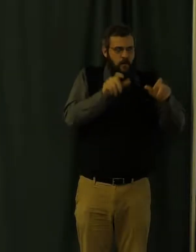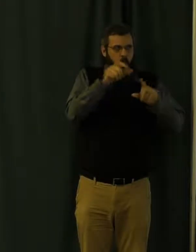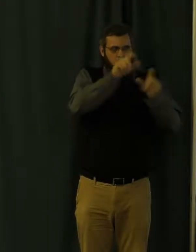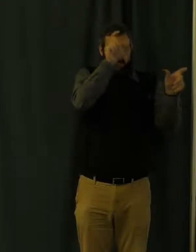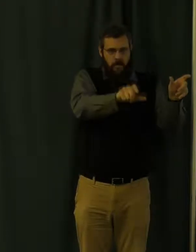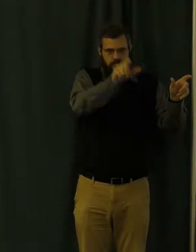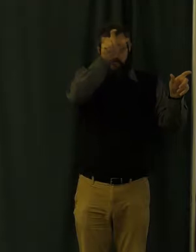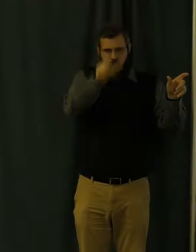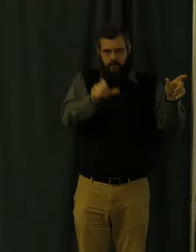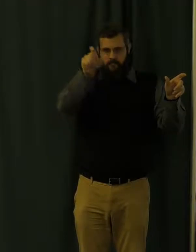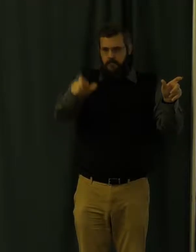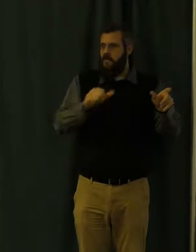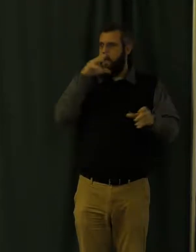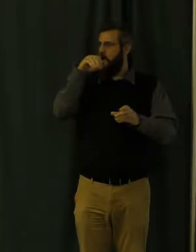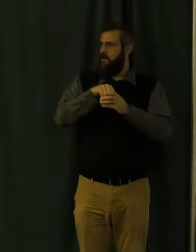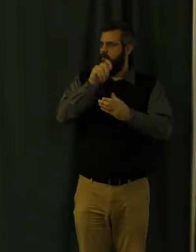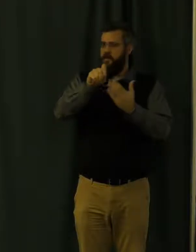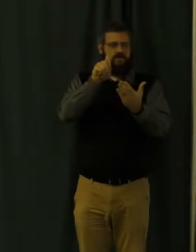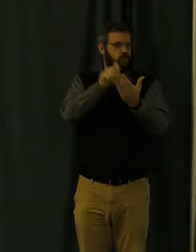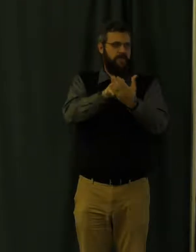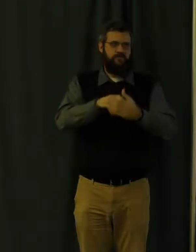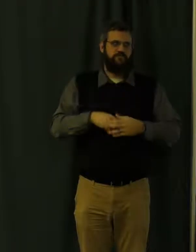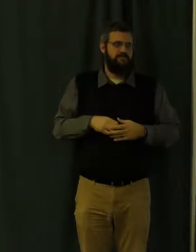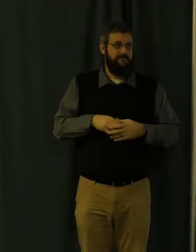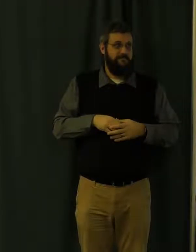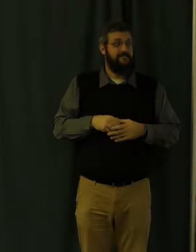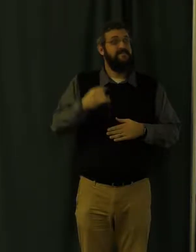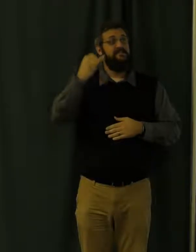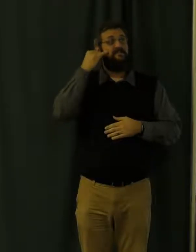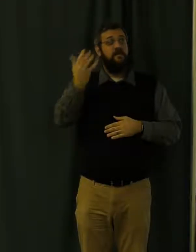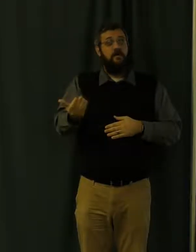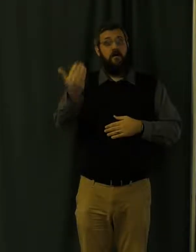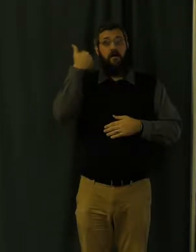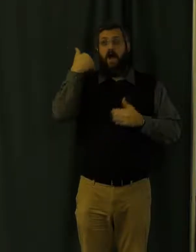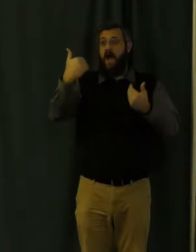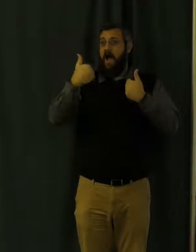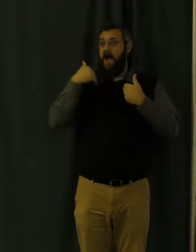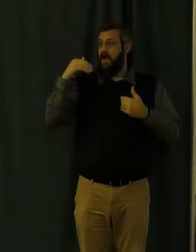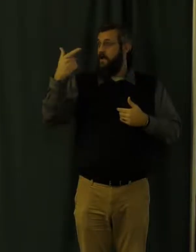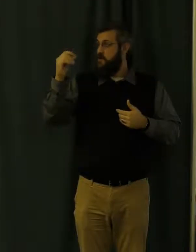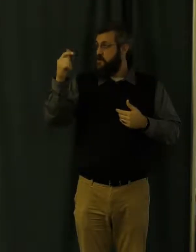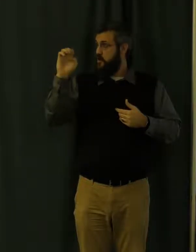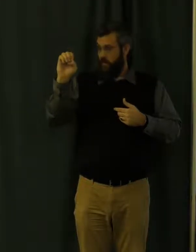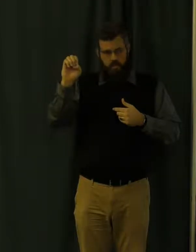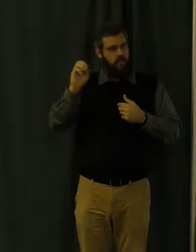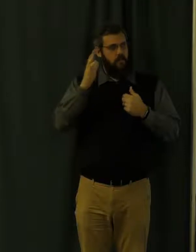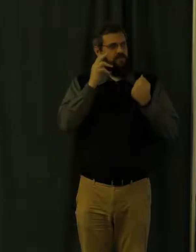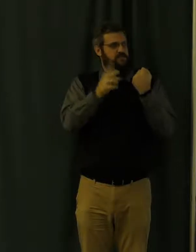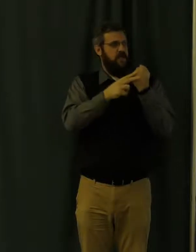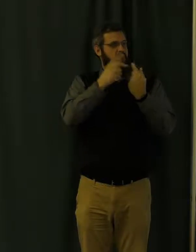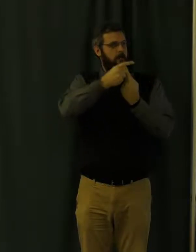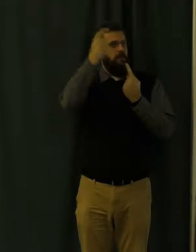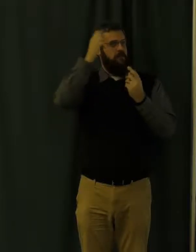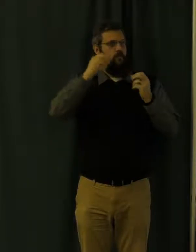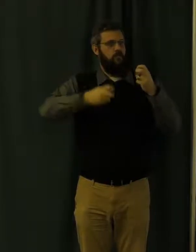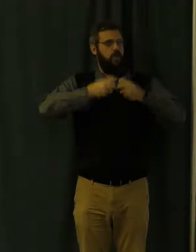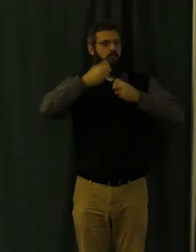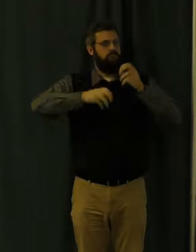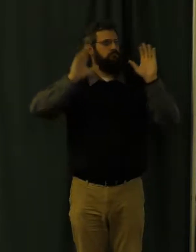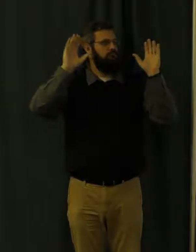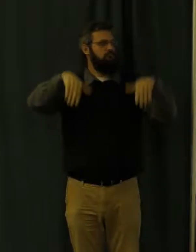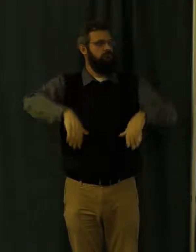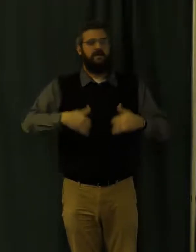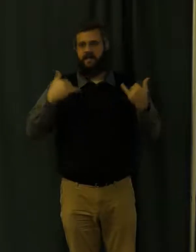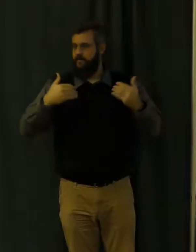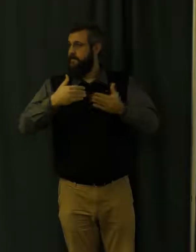punctuation. Now, if we'd had Google Docs back then, that sweet little girl would have had her work saved and it wouldn't have been a problem. Okay, so let's look at